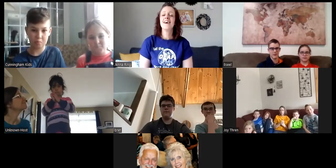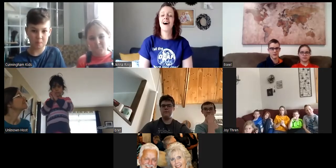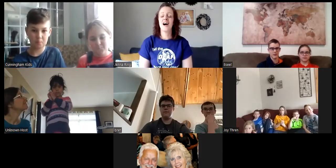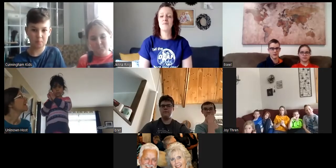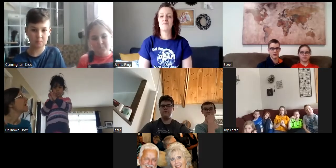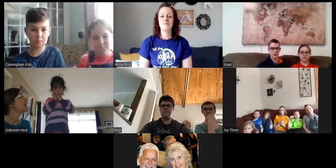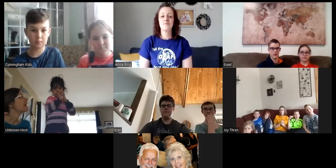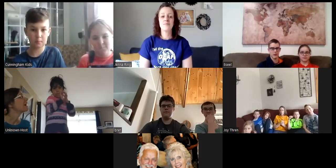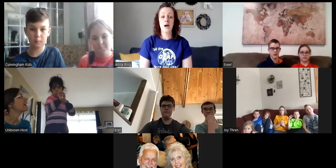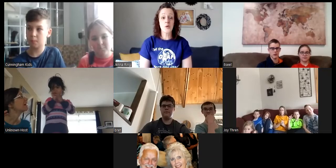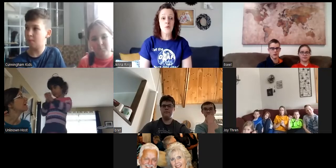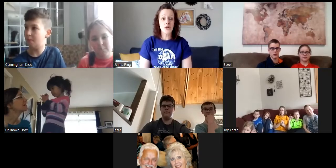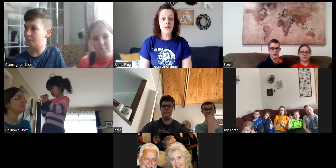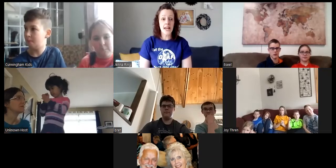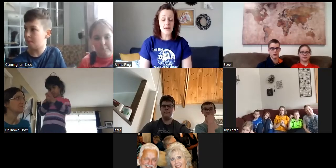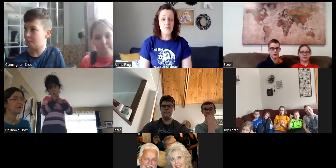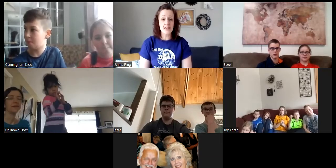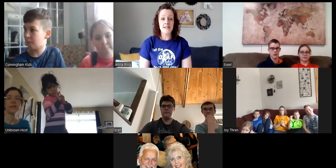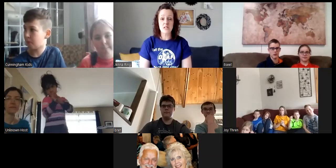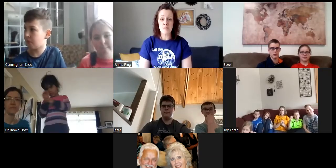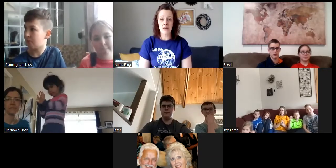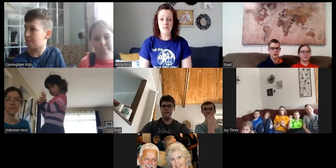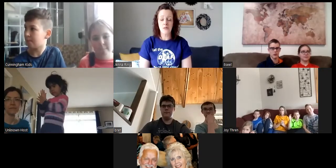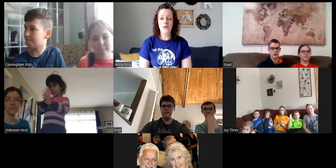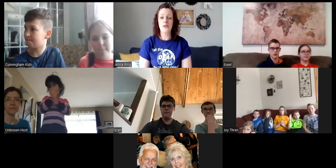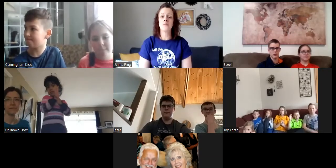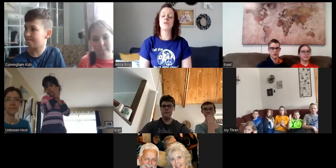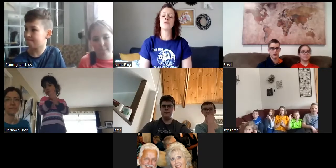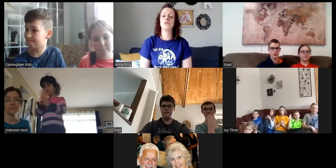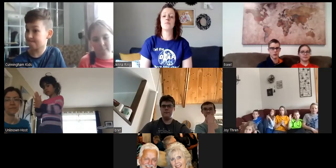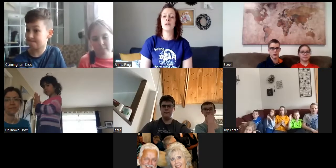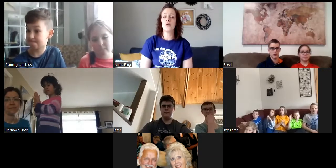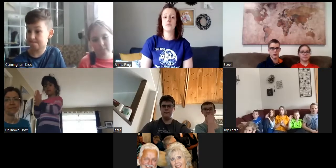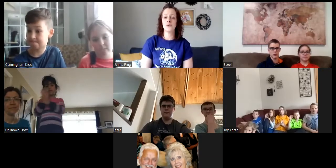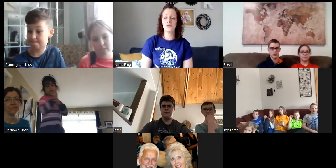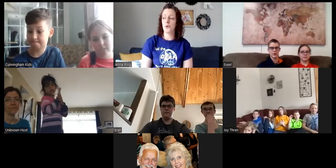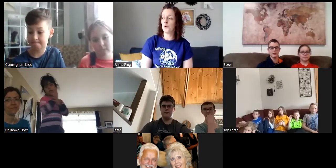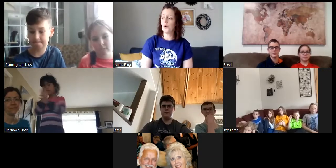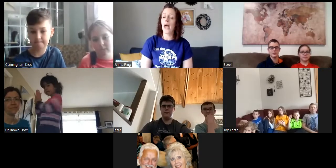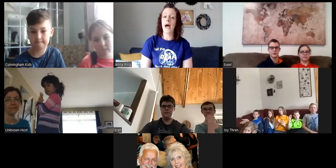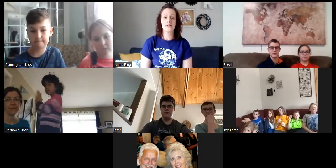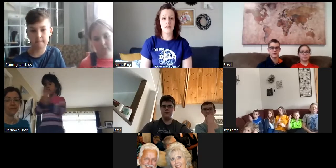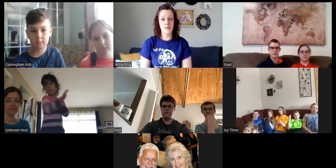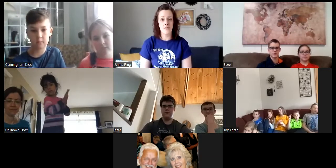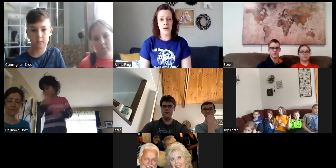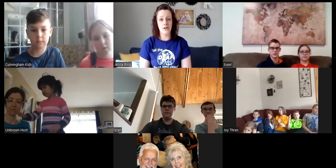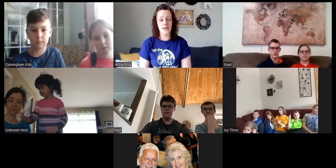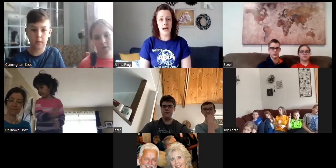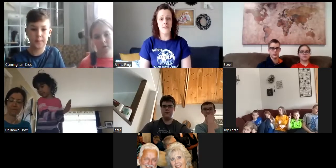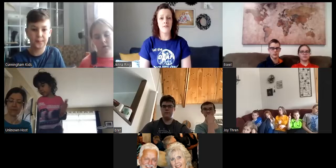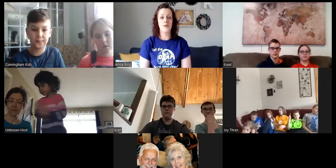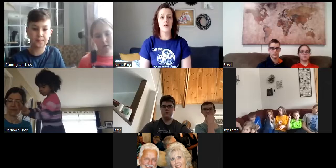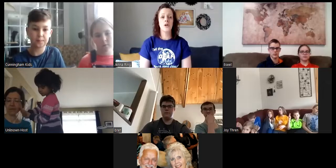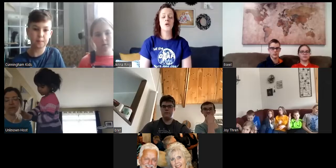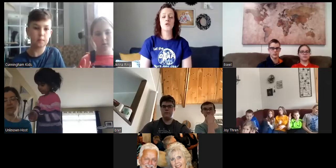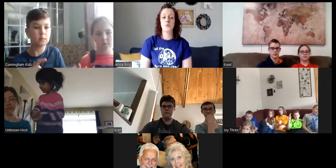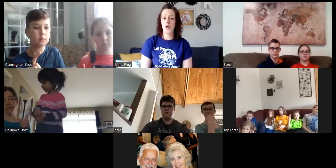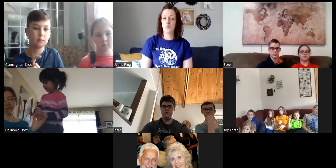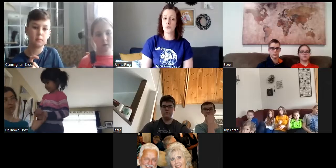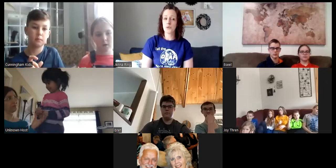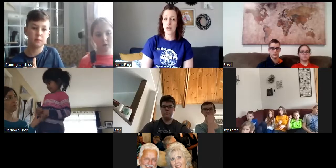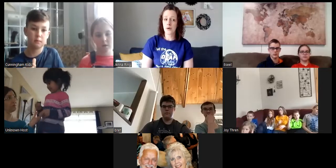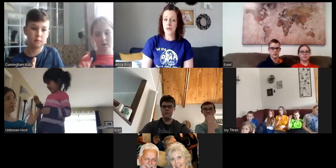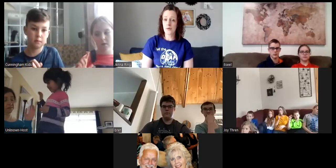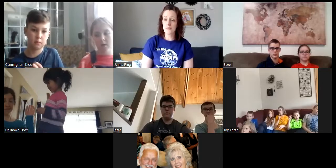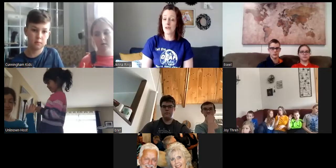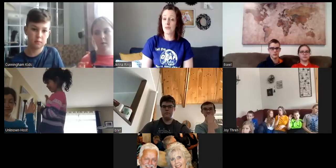to tell them what your name is and spell it for them. You should be able to ask them if they're deaf. You should be